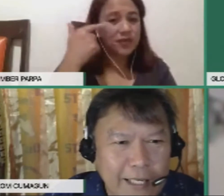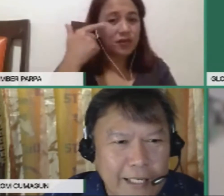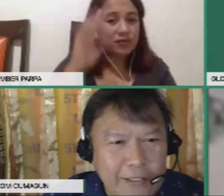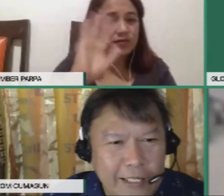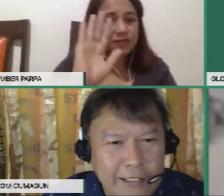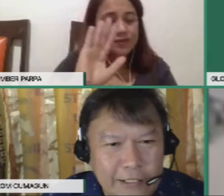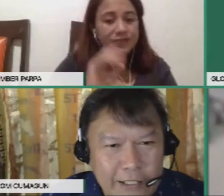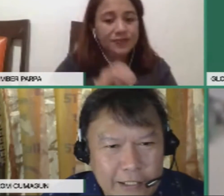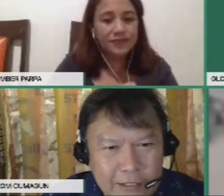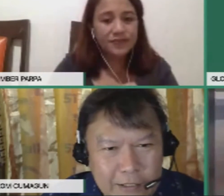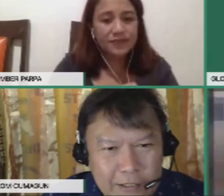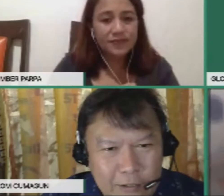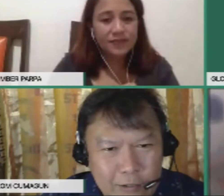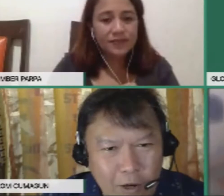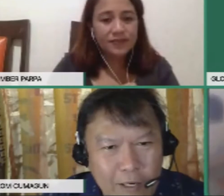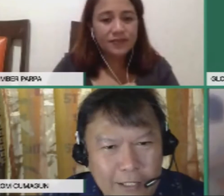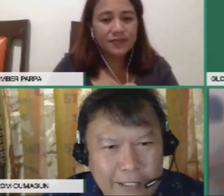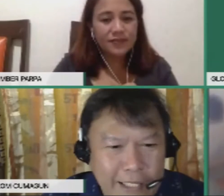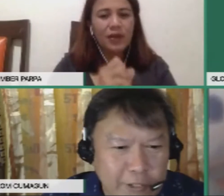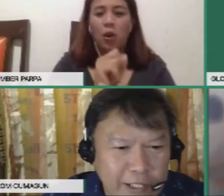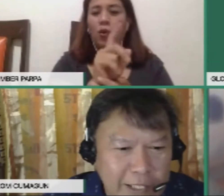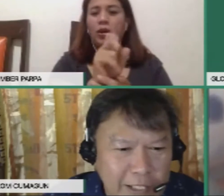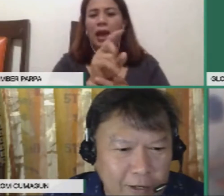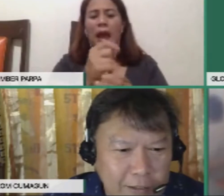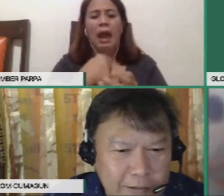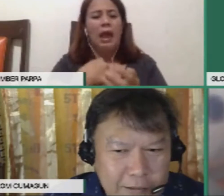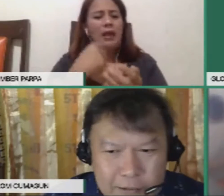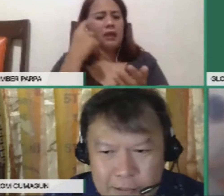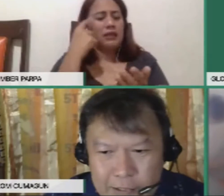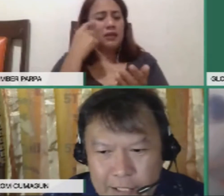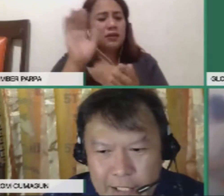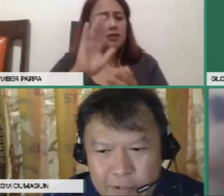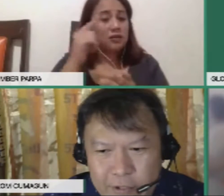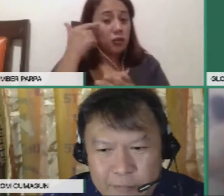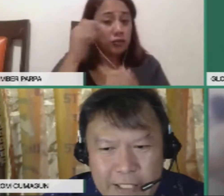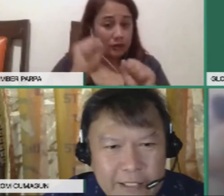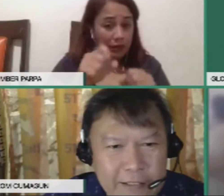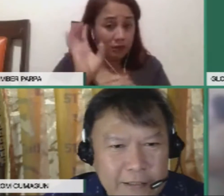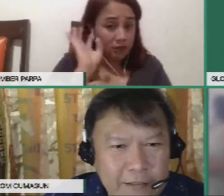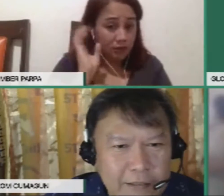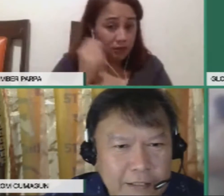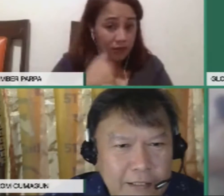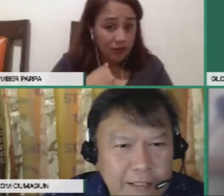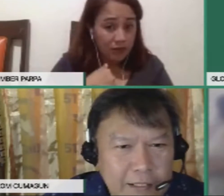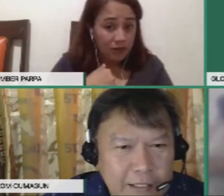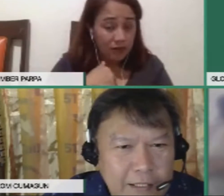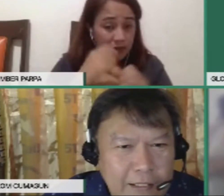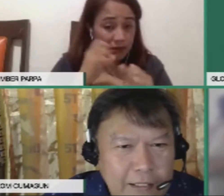Okay, I think, Glo, can you hear me, Glo? Can you hear me?